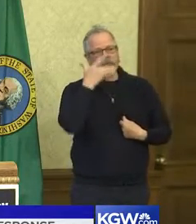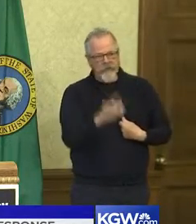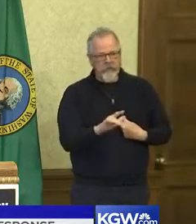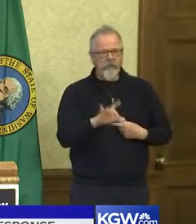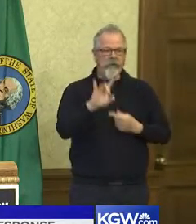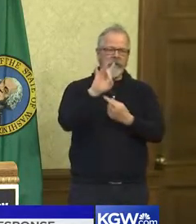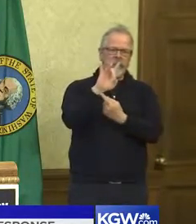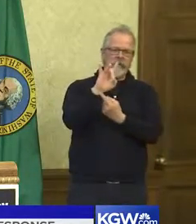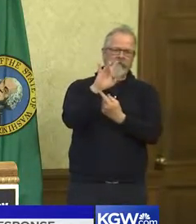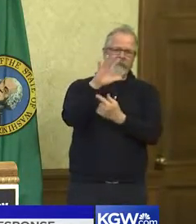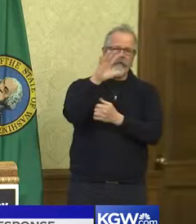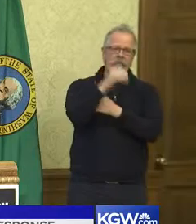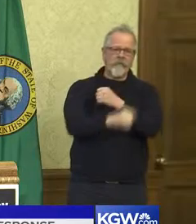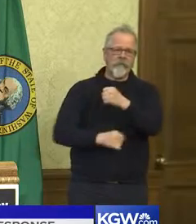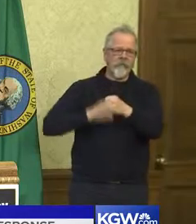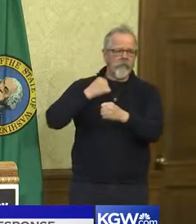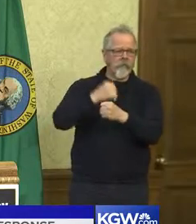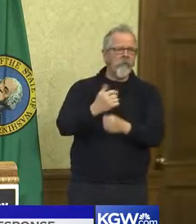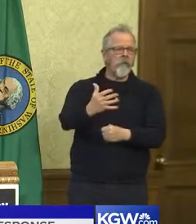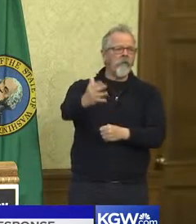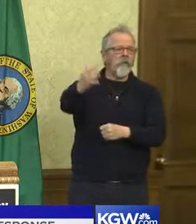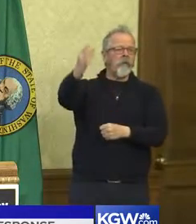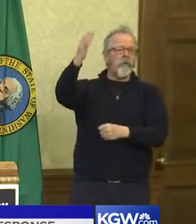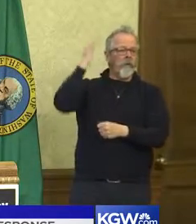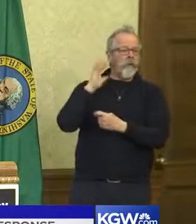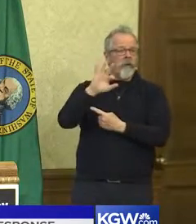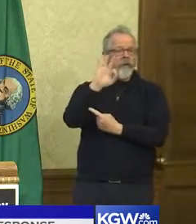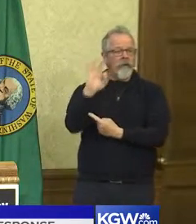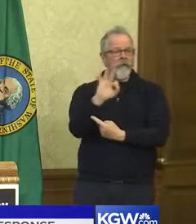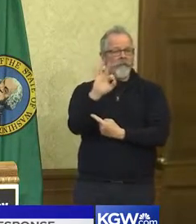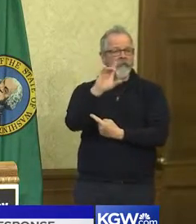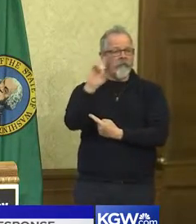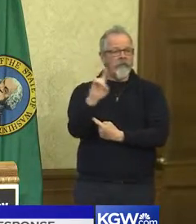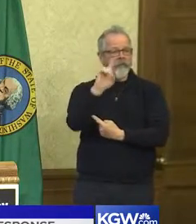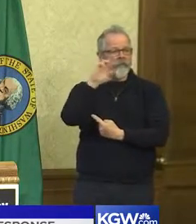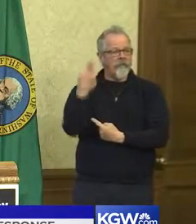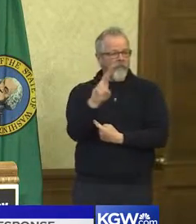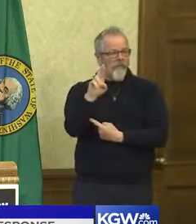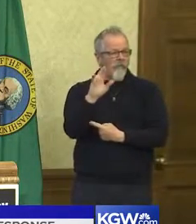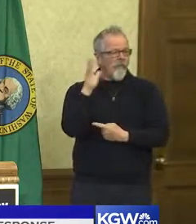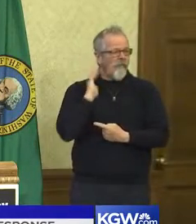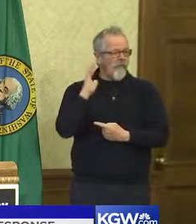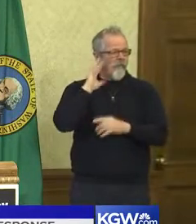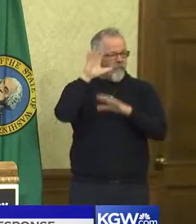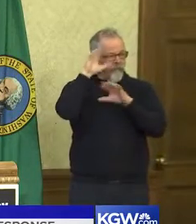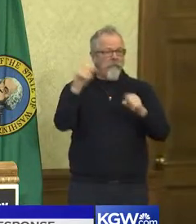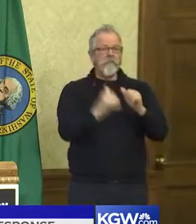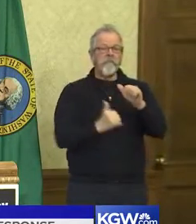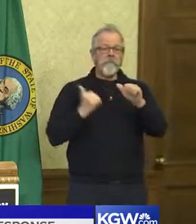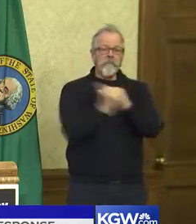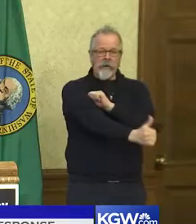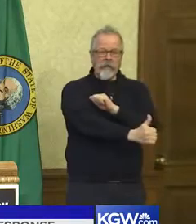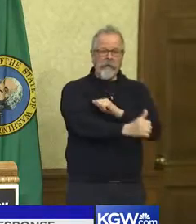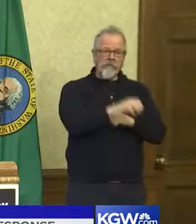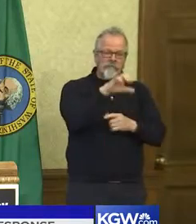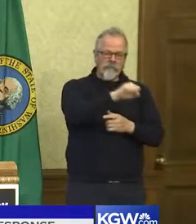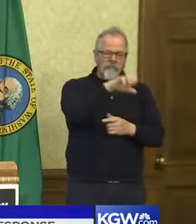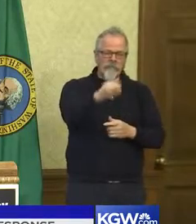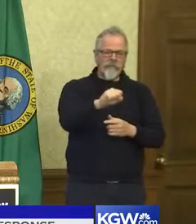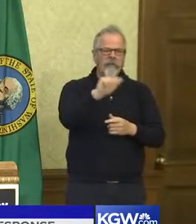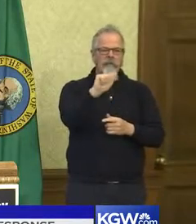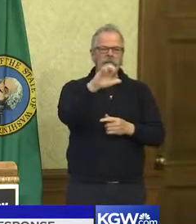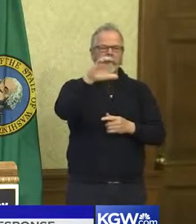unemployment insurance program in the United States. This is a program to protect people who've lost their job through no fault of their own.